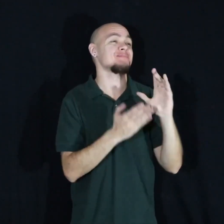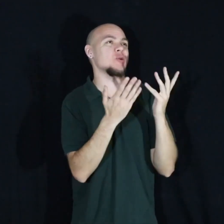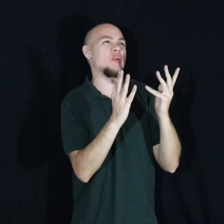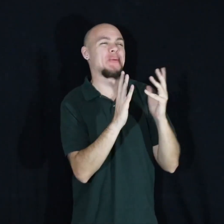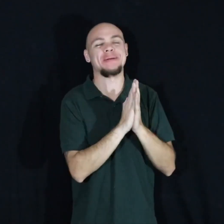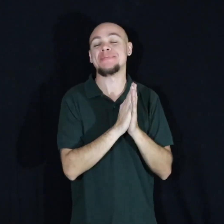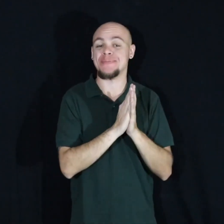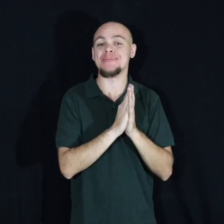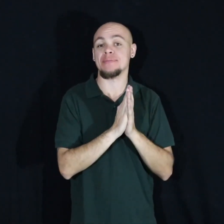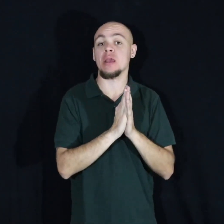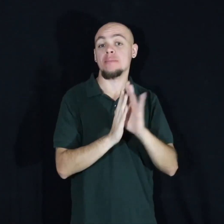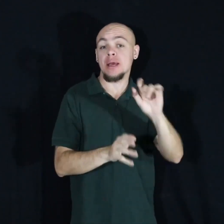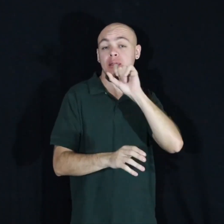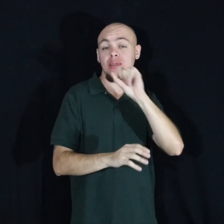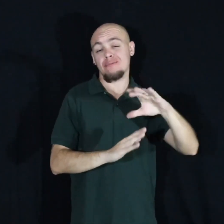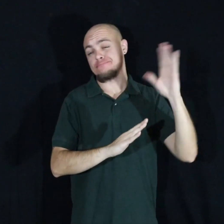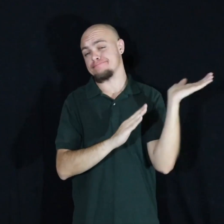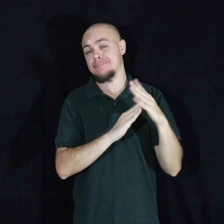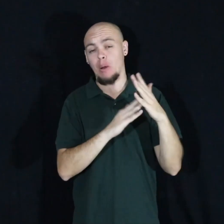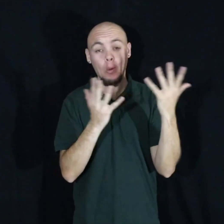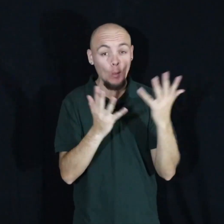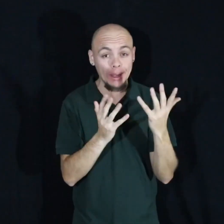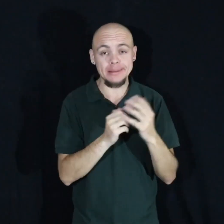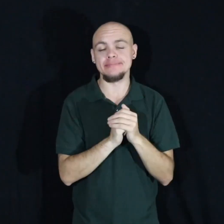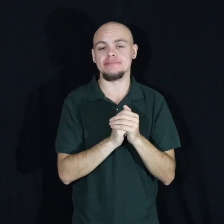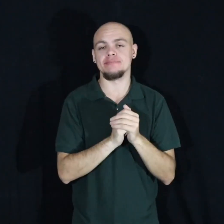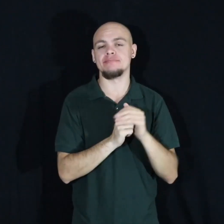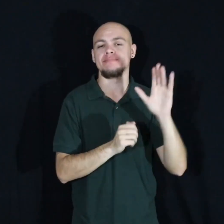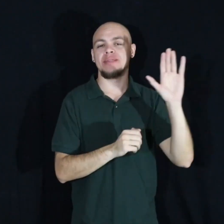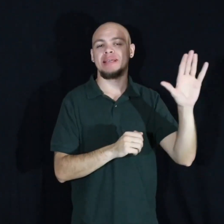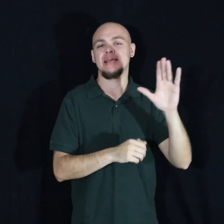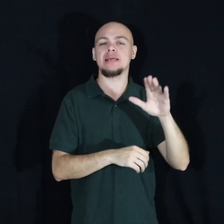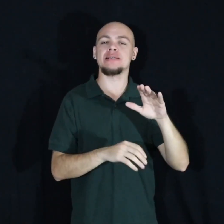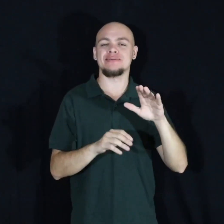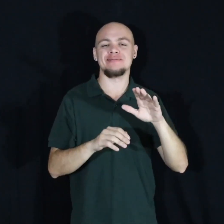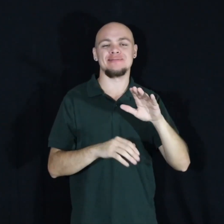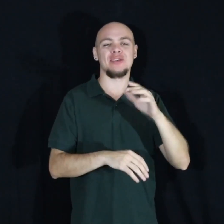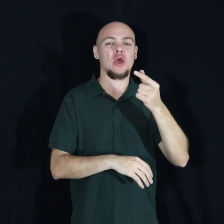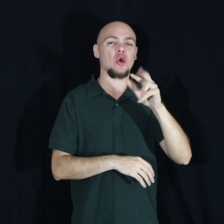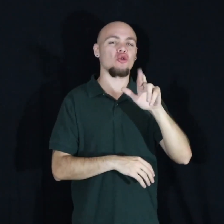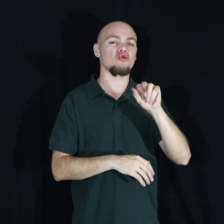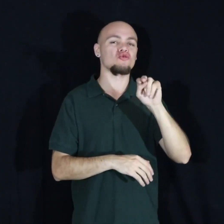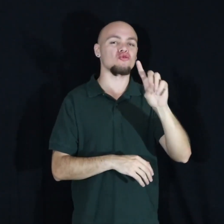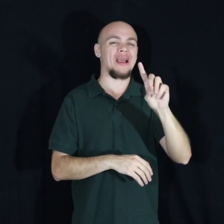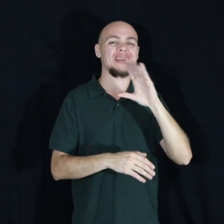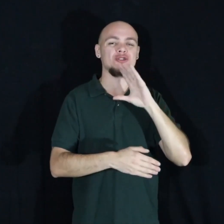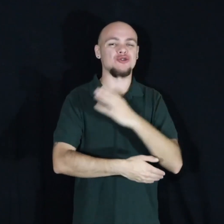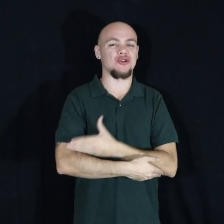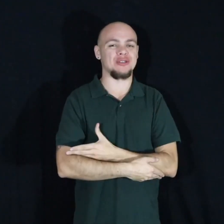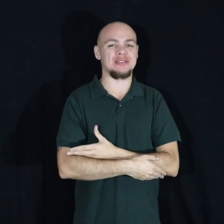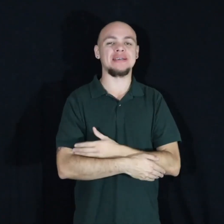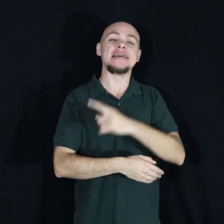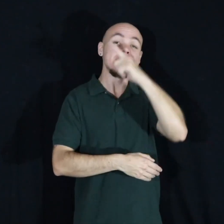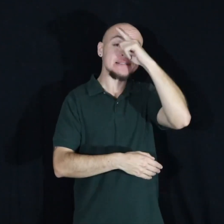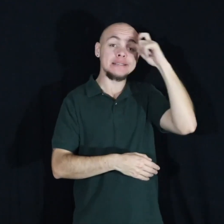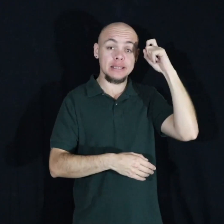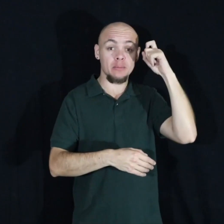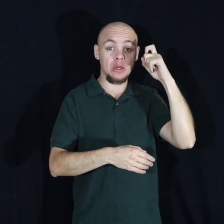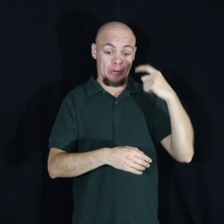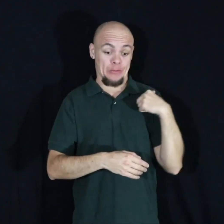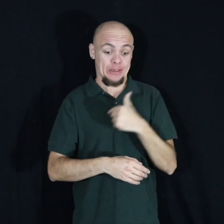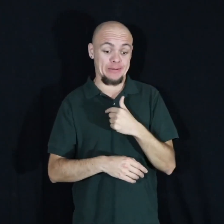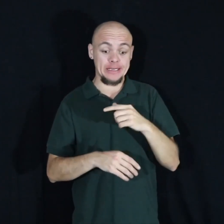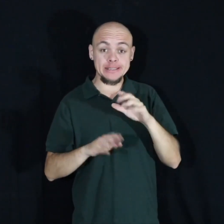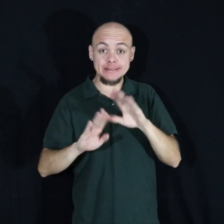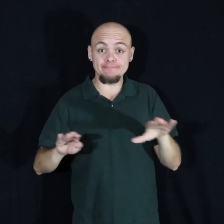But what he loved more than anything was his granddaughters. Every summer when we were little, we would